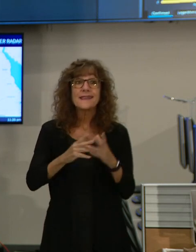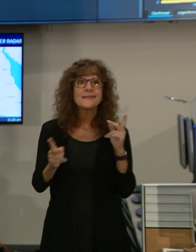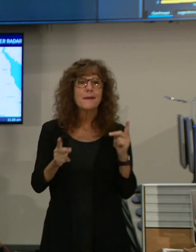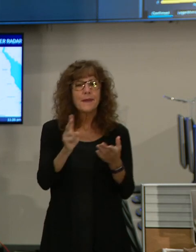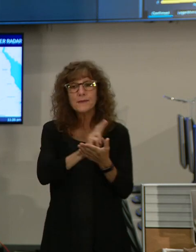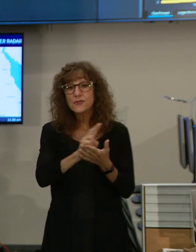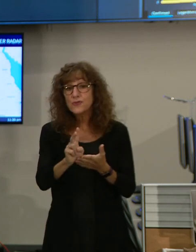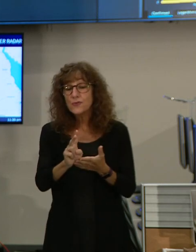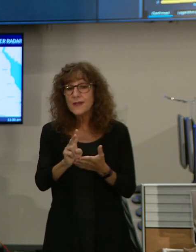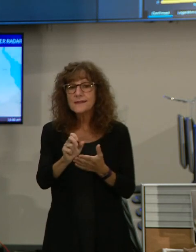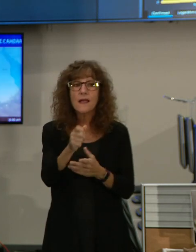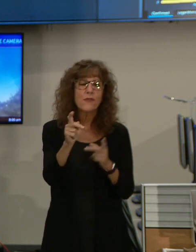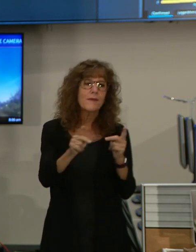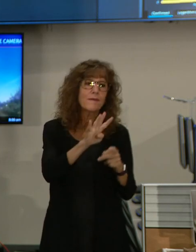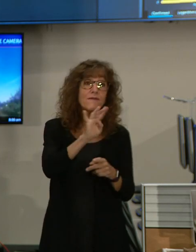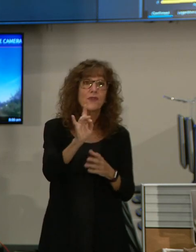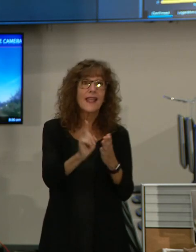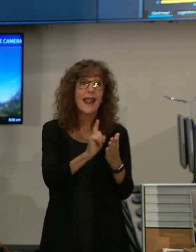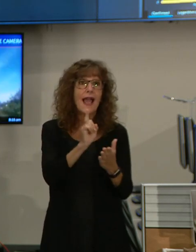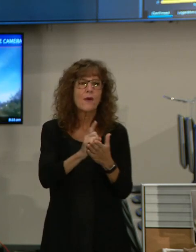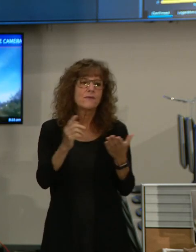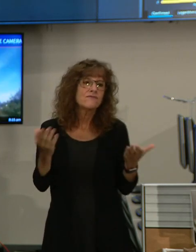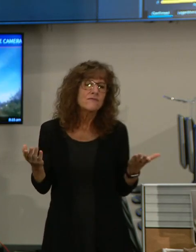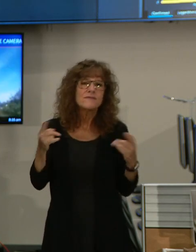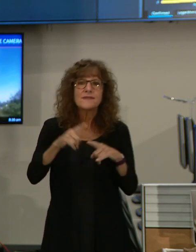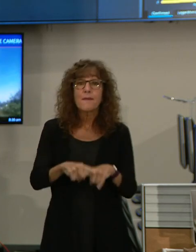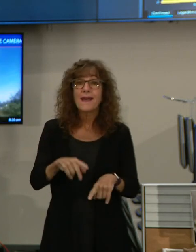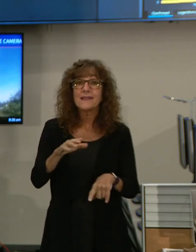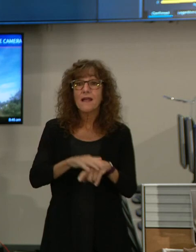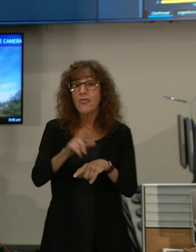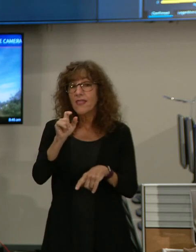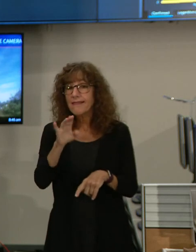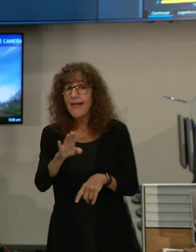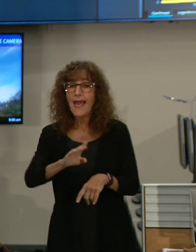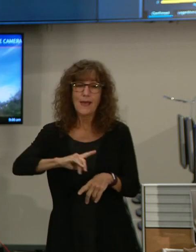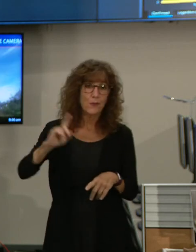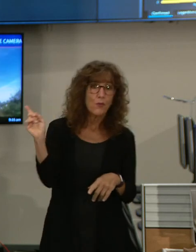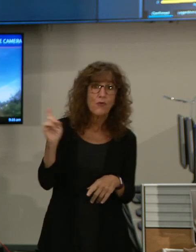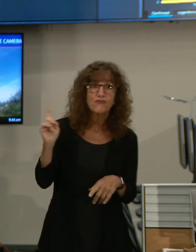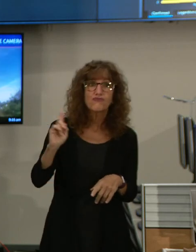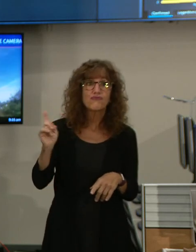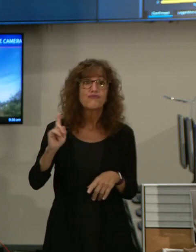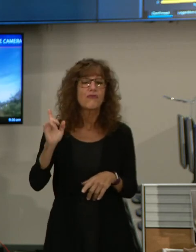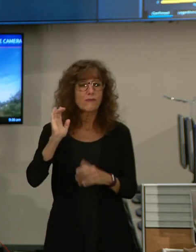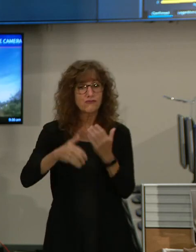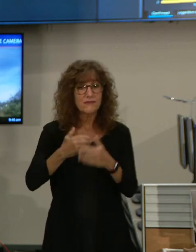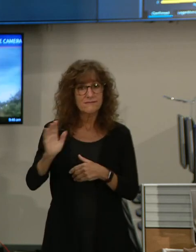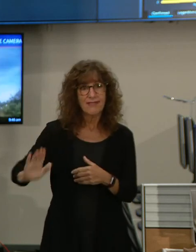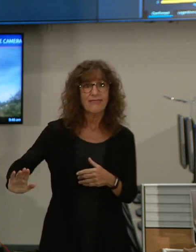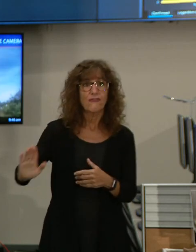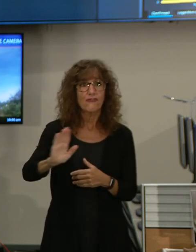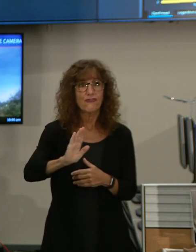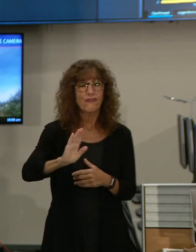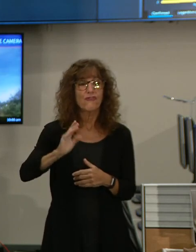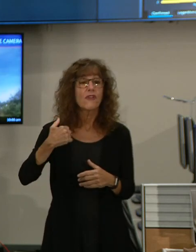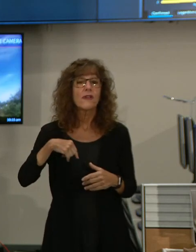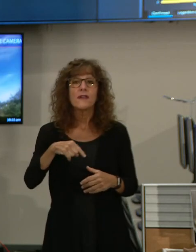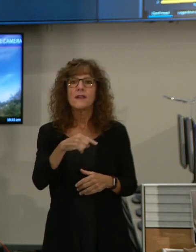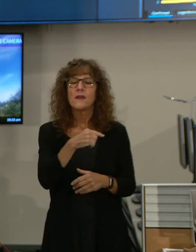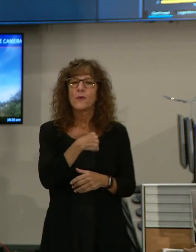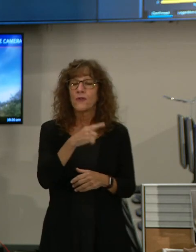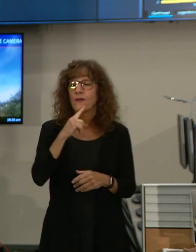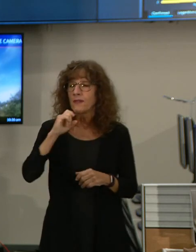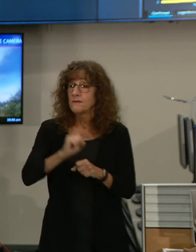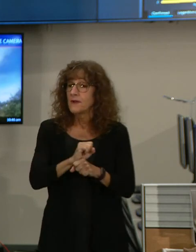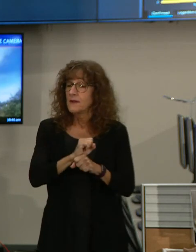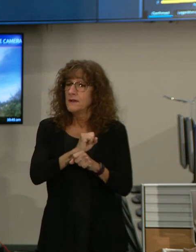2 weeks, other people 48 hours. And it depended on the lab and where they were in their processes. We're really